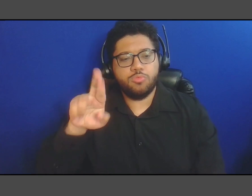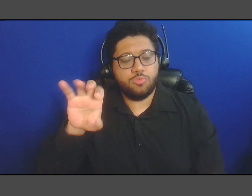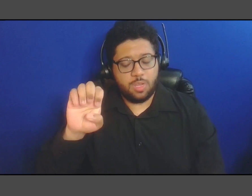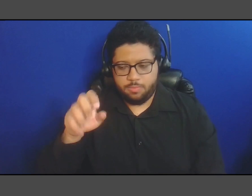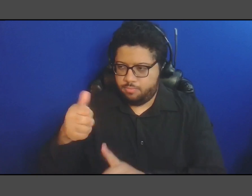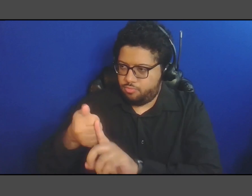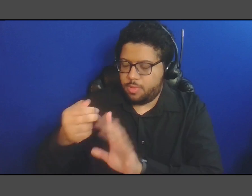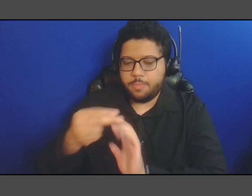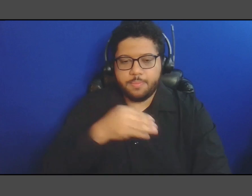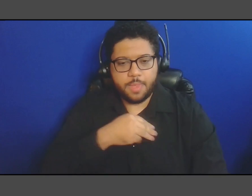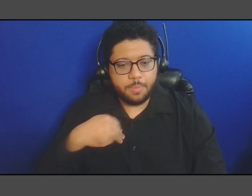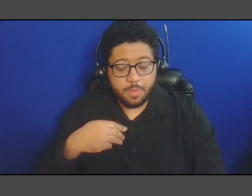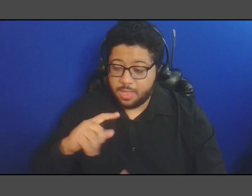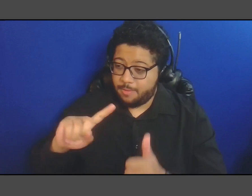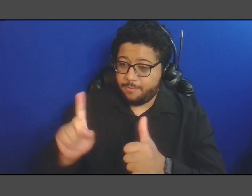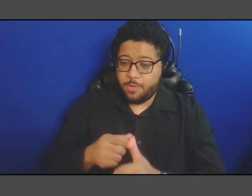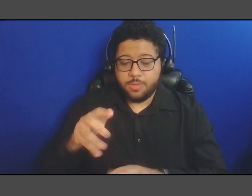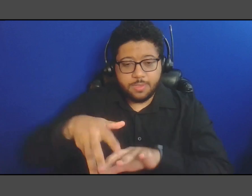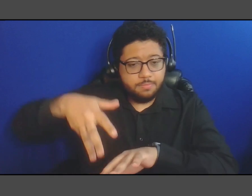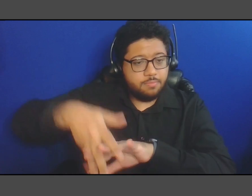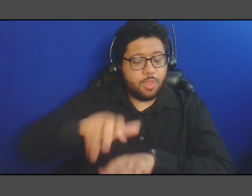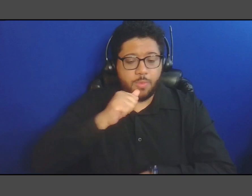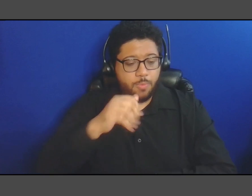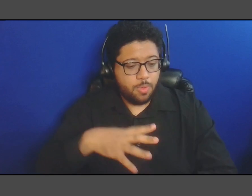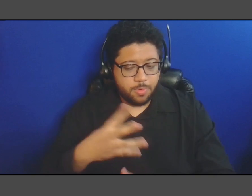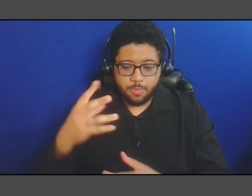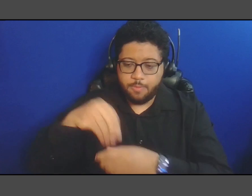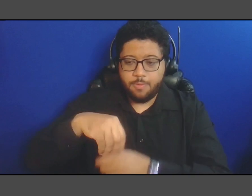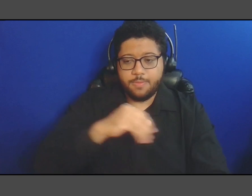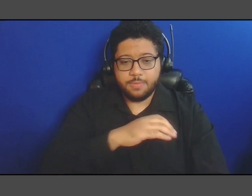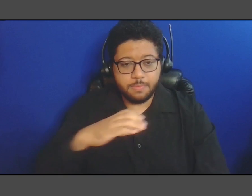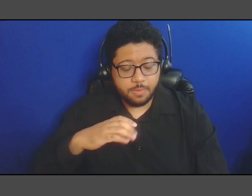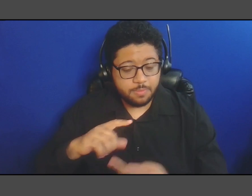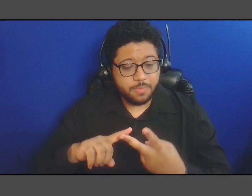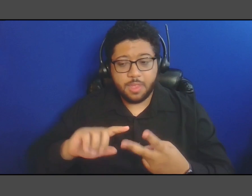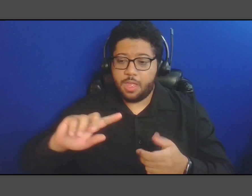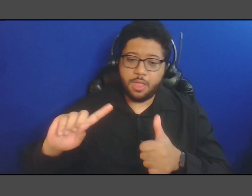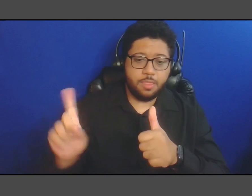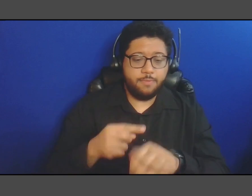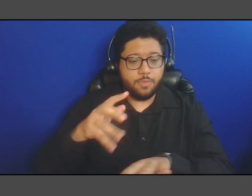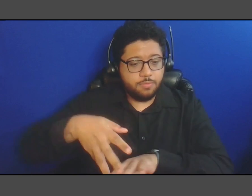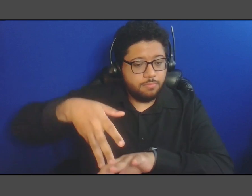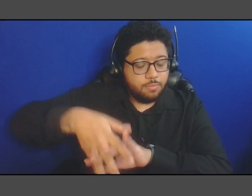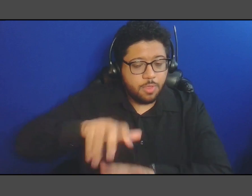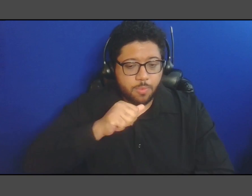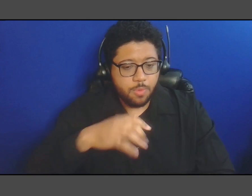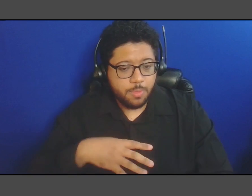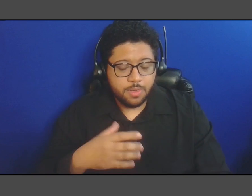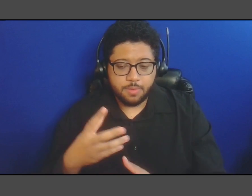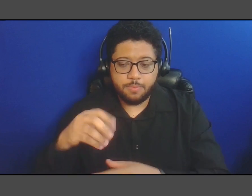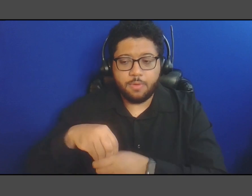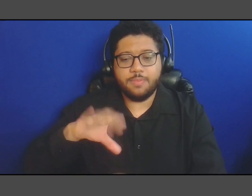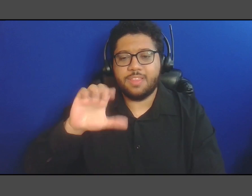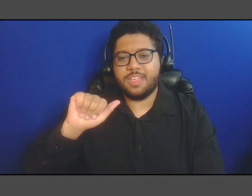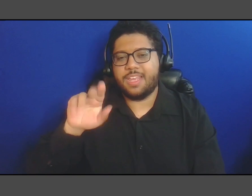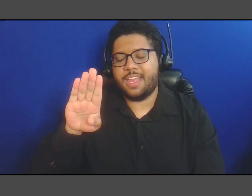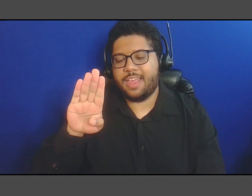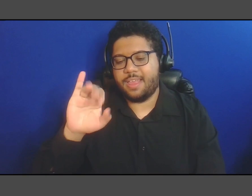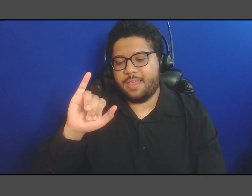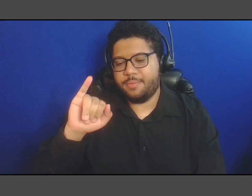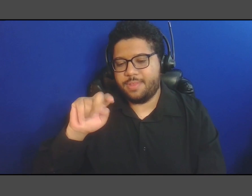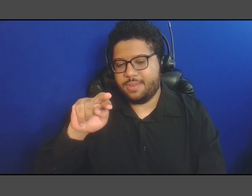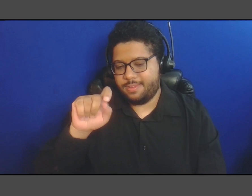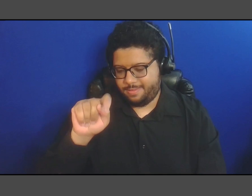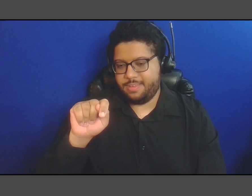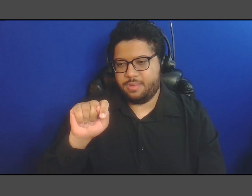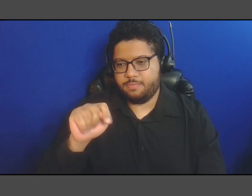Congress, and she is the first Native American to serve as a cabinet secretary. She is someone I admire tremendously for her